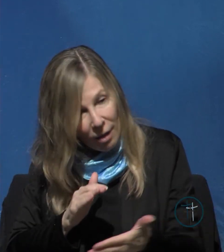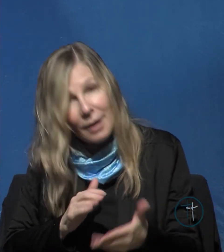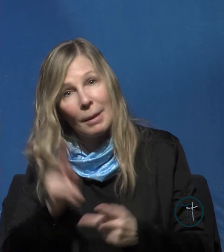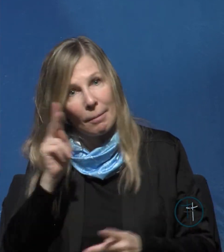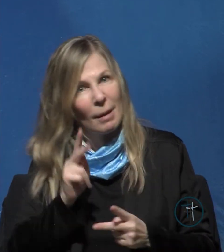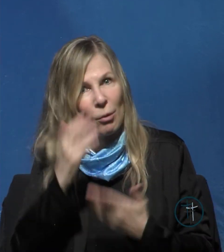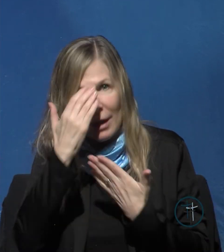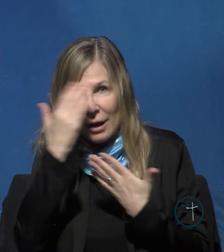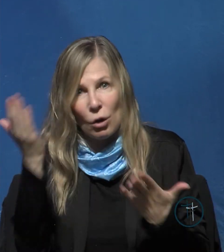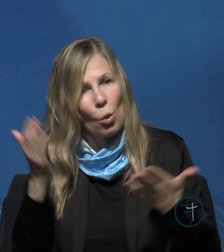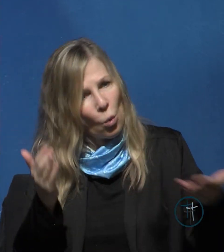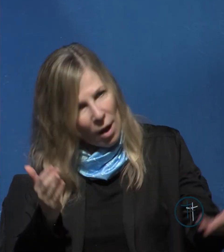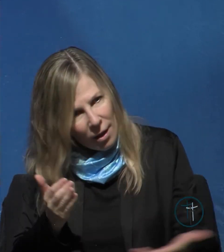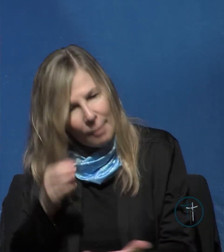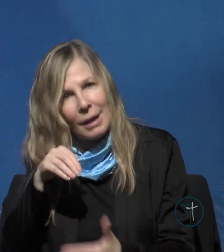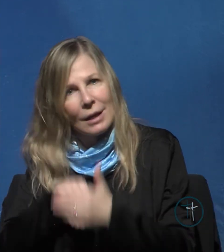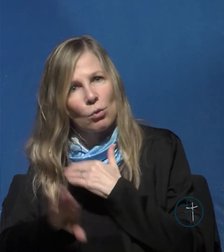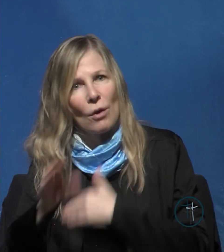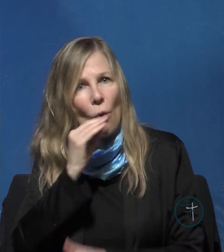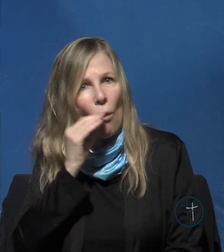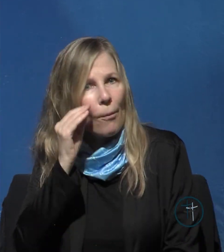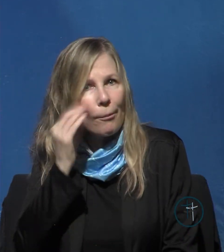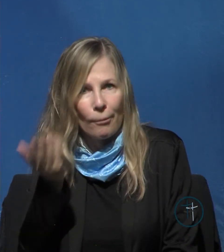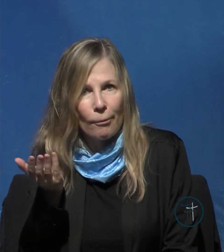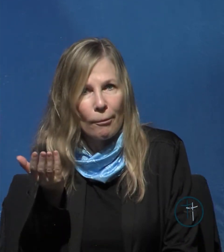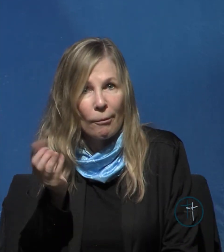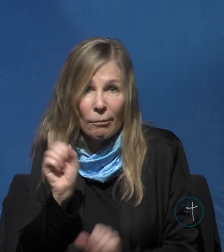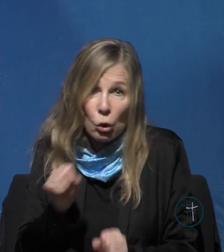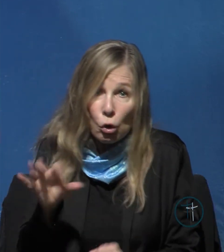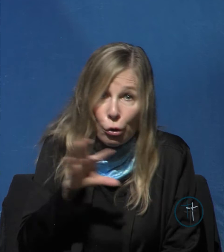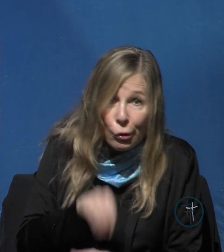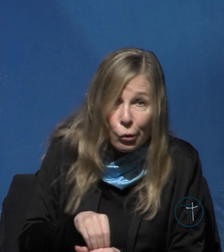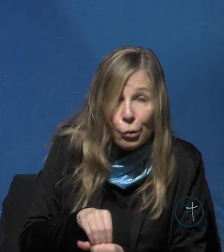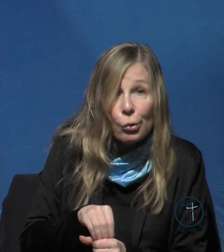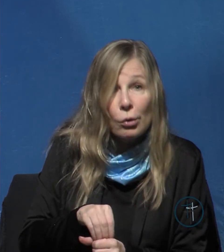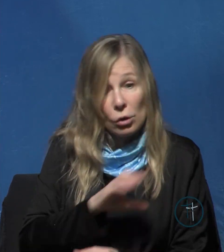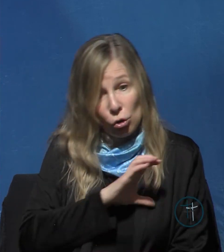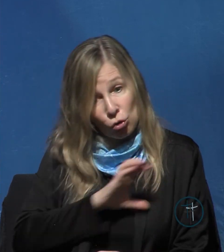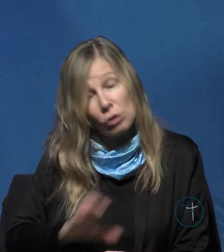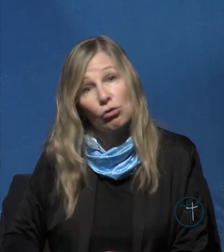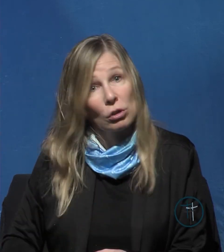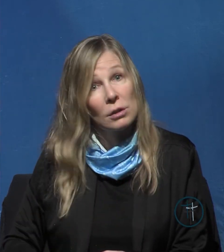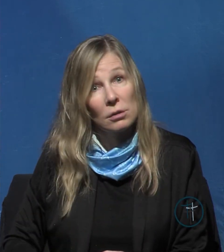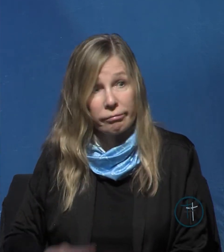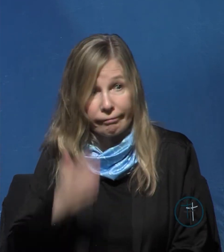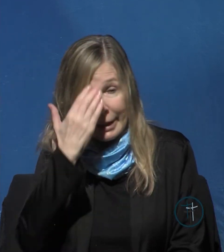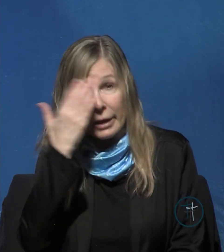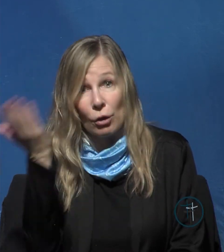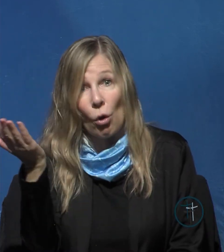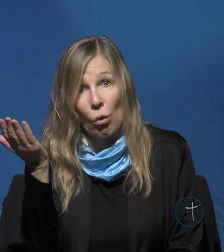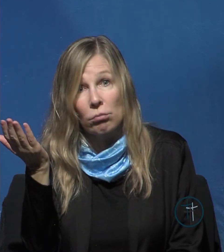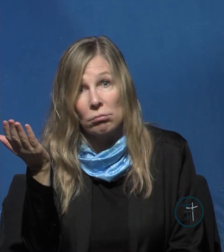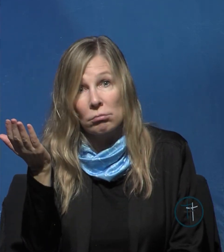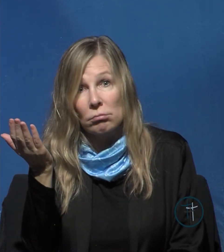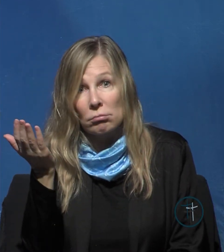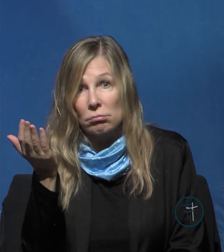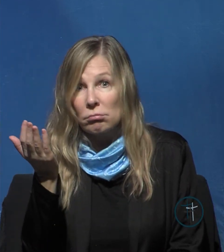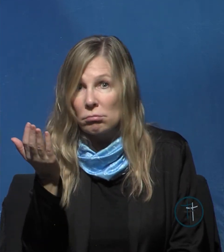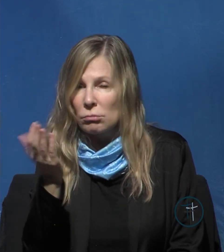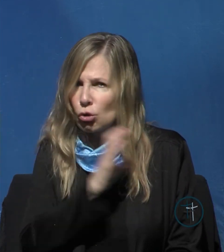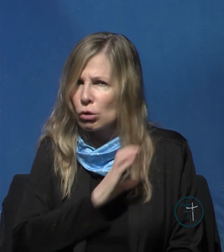strangers into their home. Certainly, it could include Christians who they didn't know, so strangers to